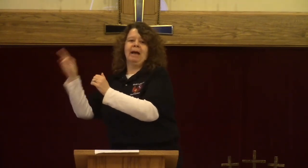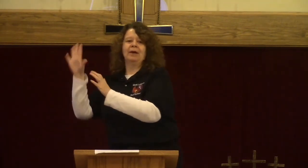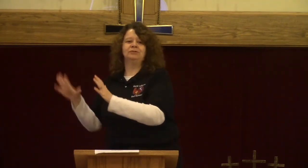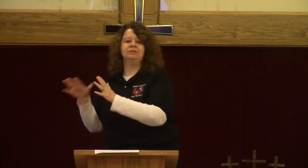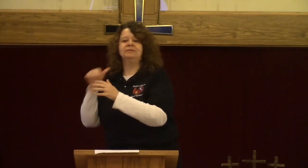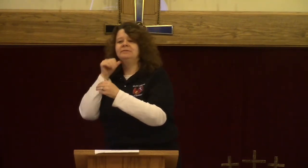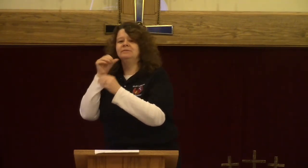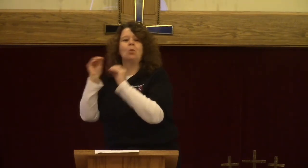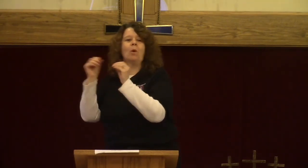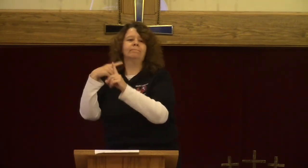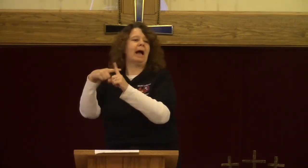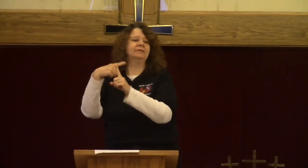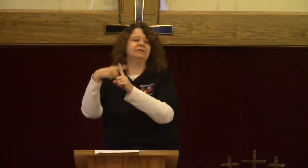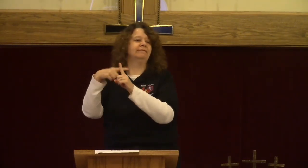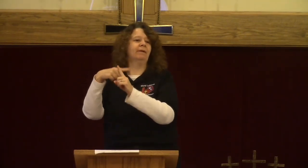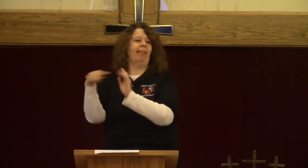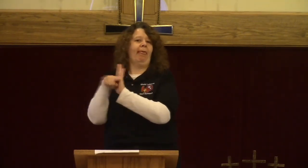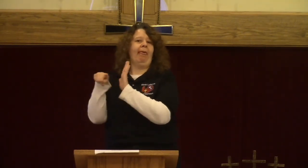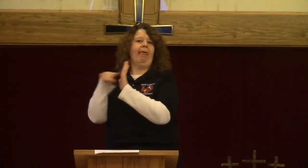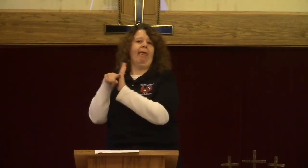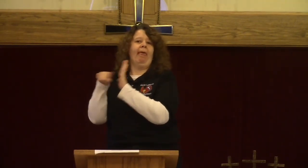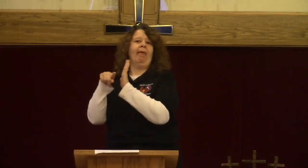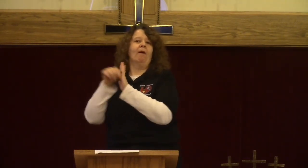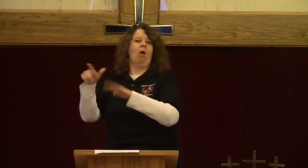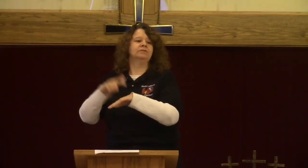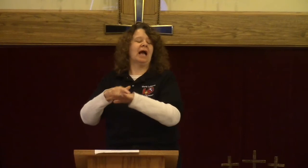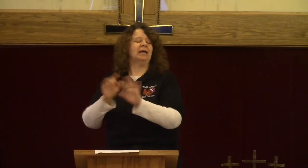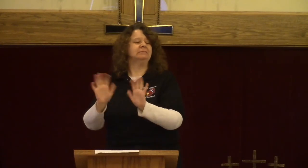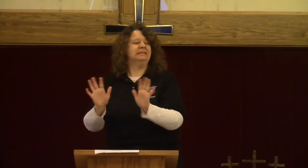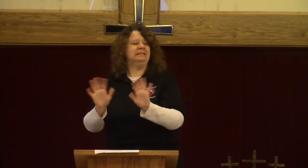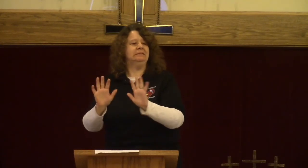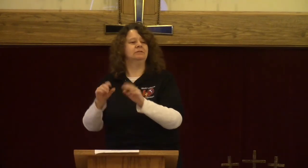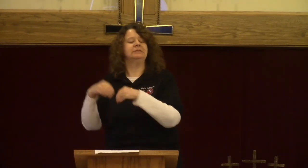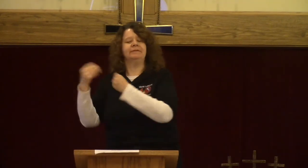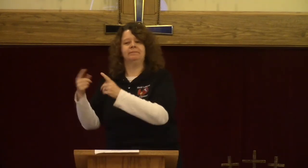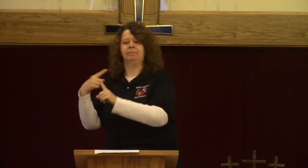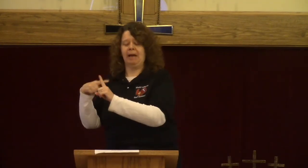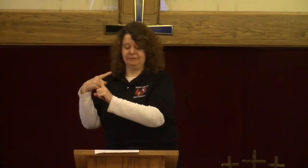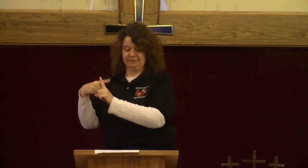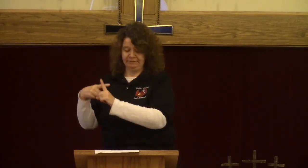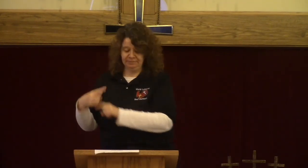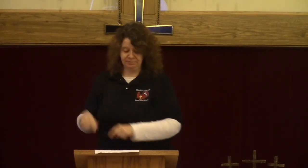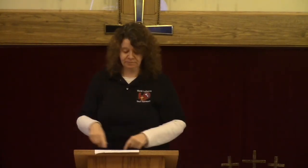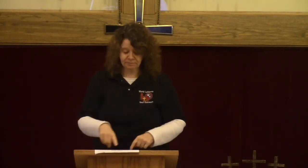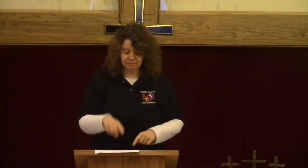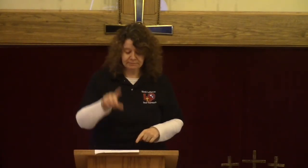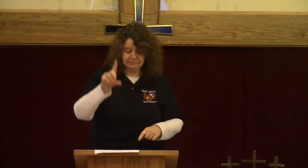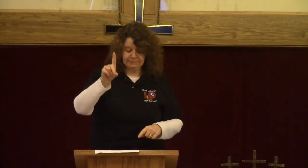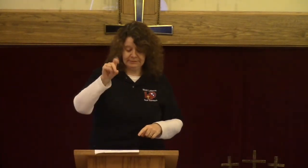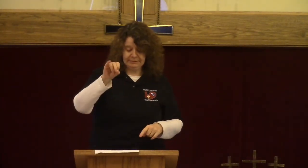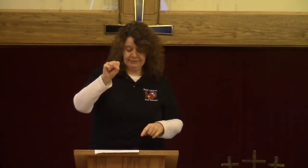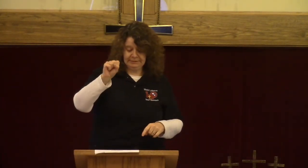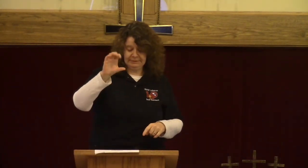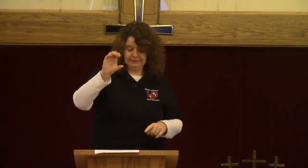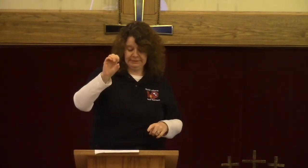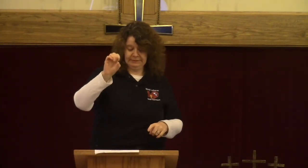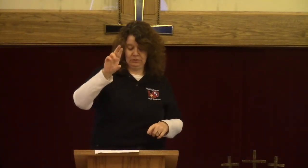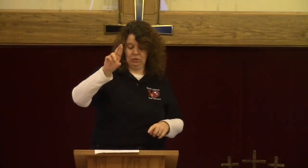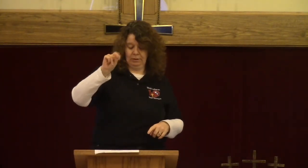to the pastors. You know, there's nothing positive, just all negative, all the time. The last one